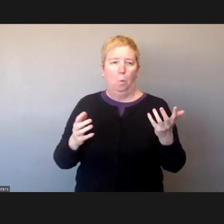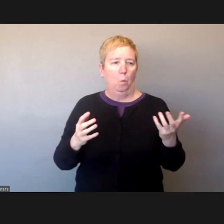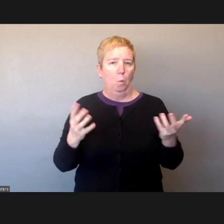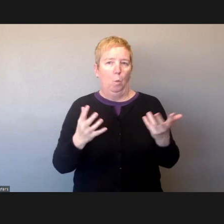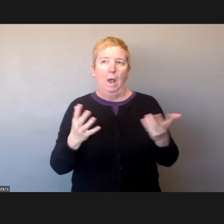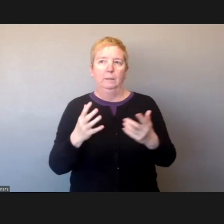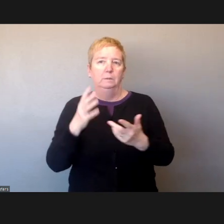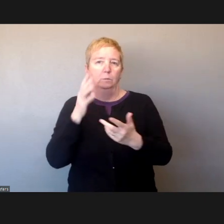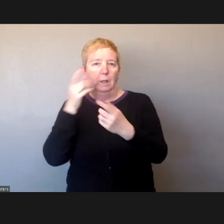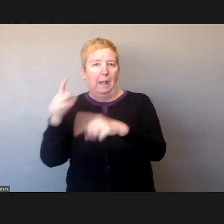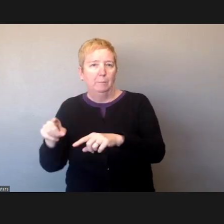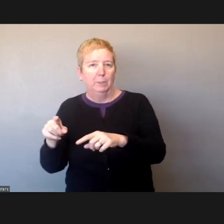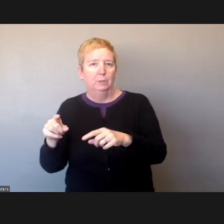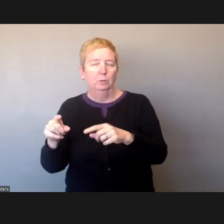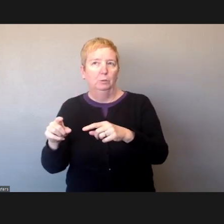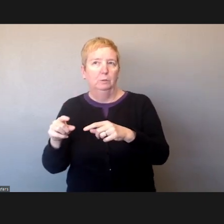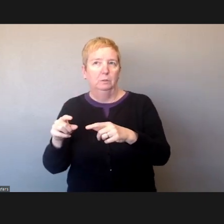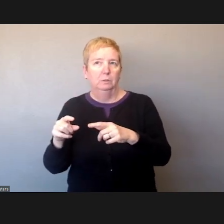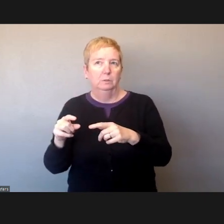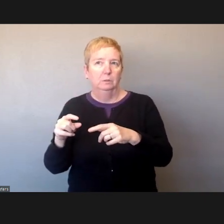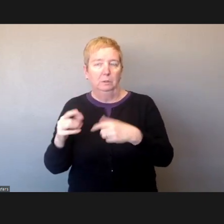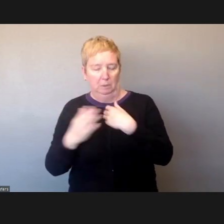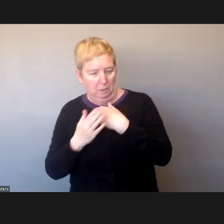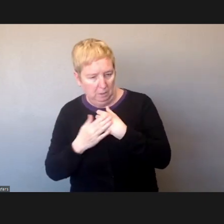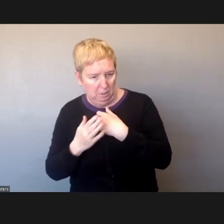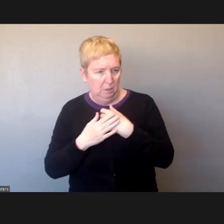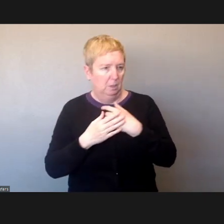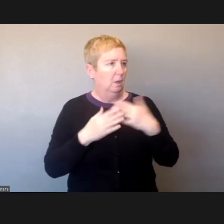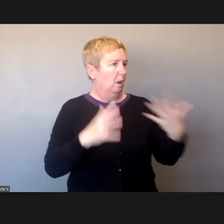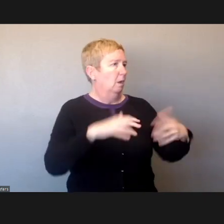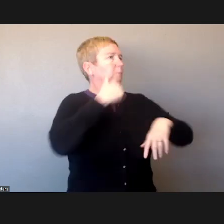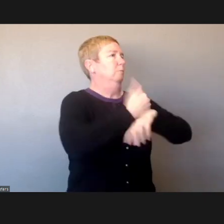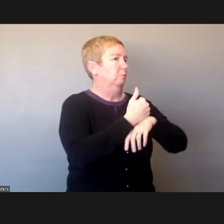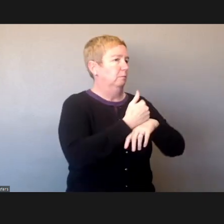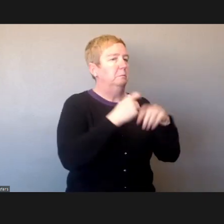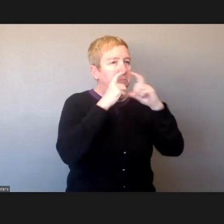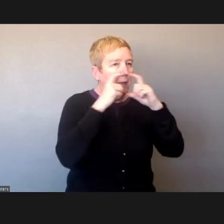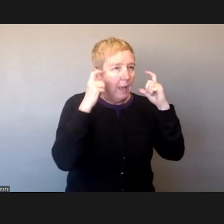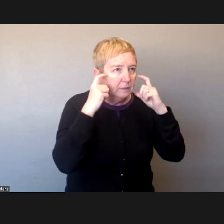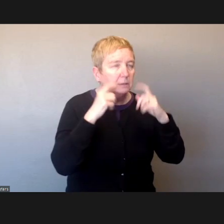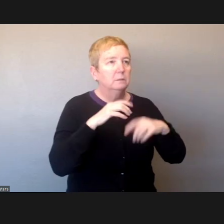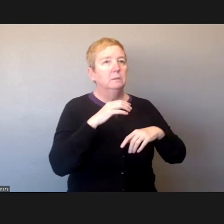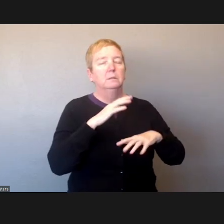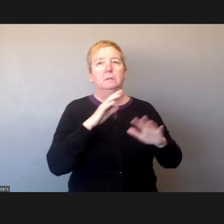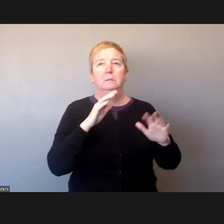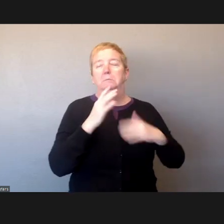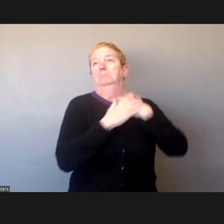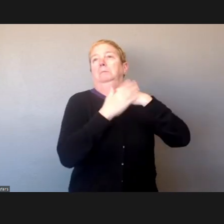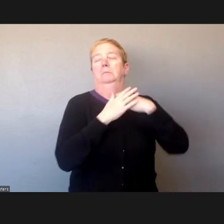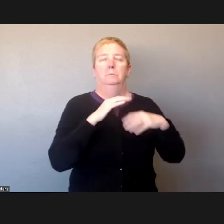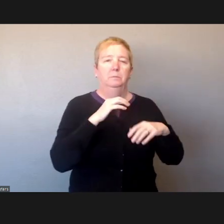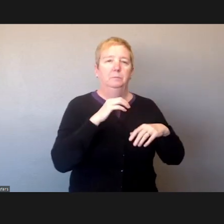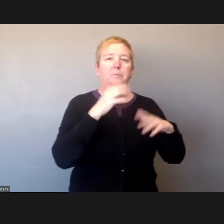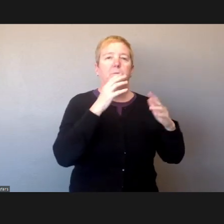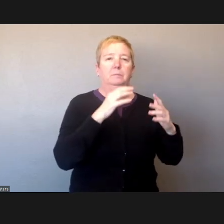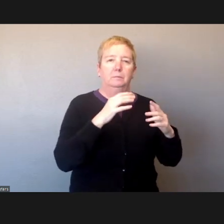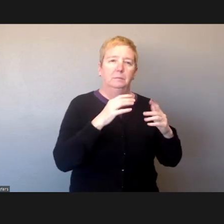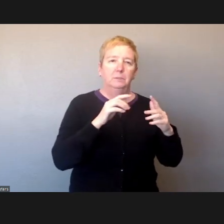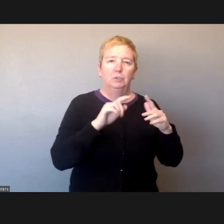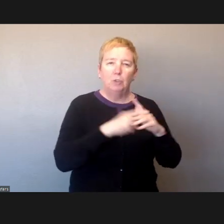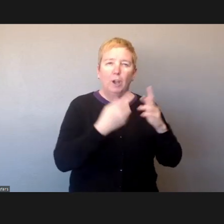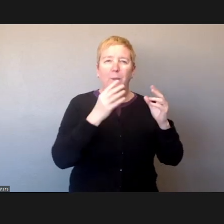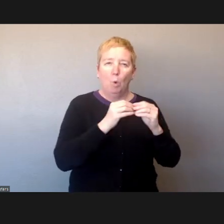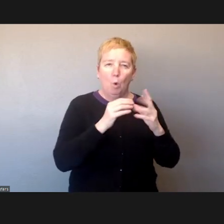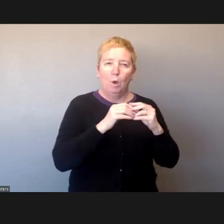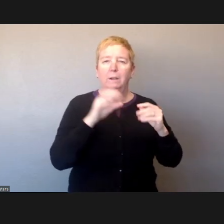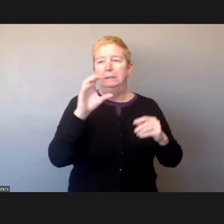capacity limits, masks, recommendations, crisis standards? What metric ends up leading back there